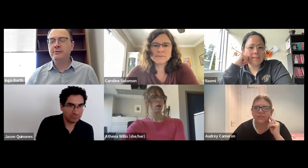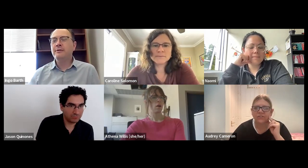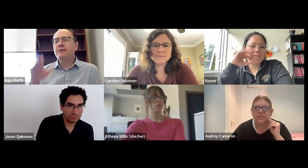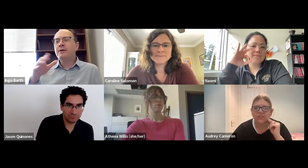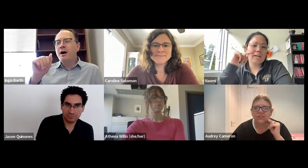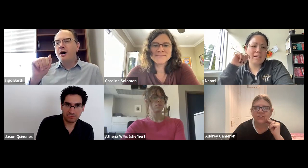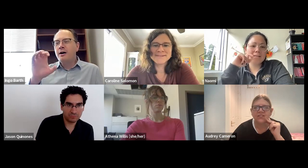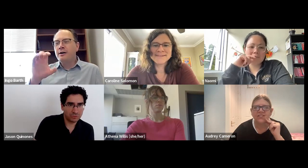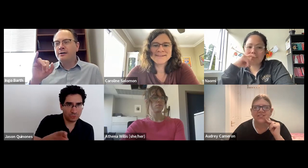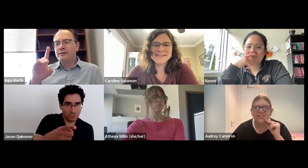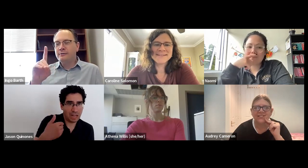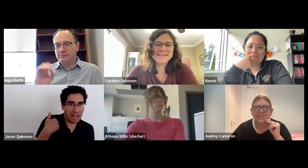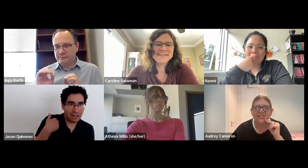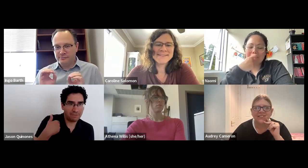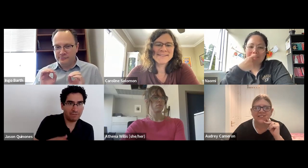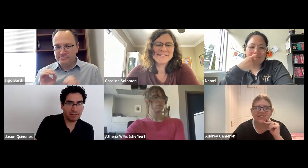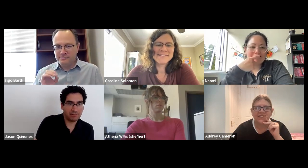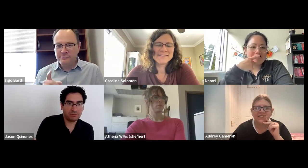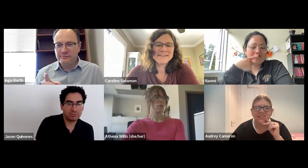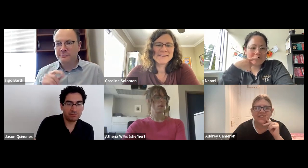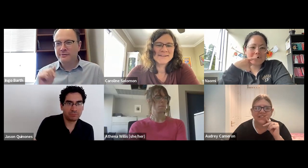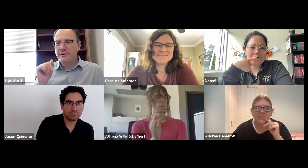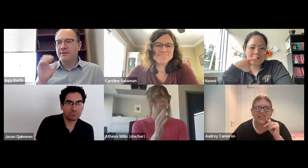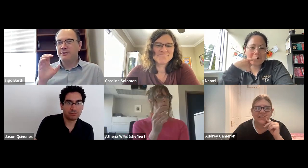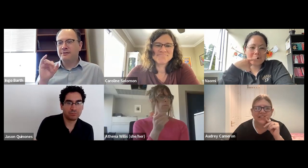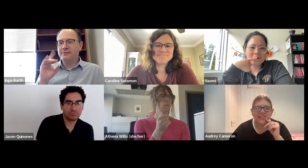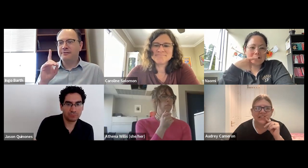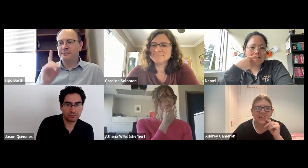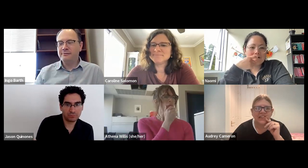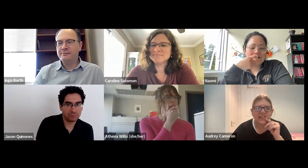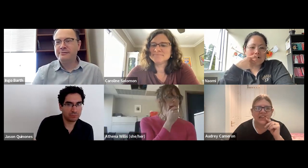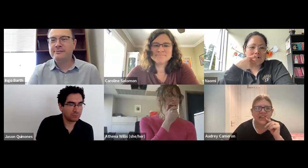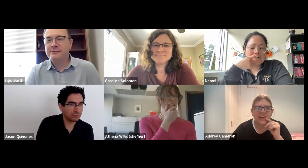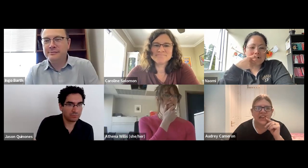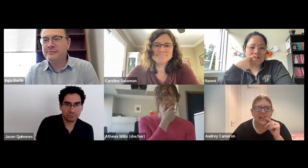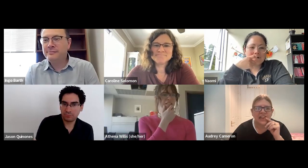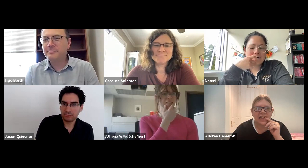I'm boring. This is Caroline. I just spell it. What about acid?